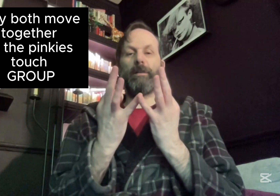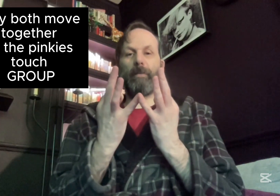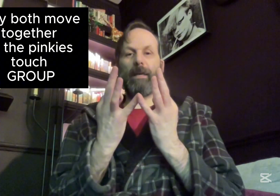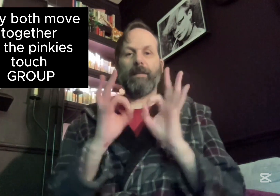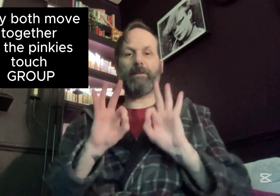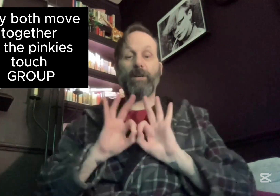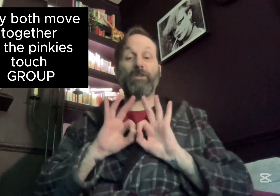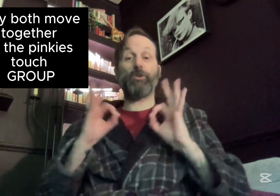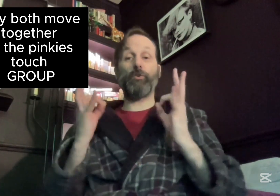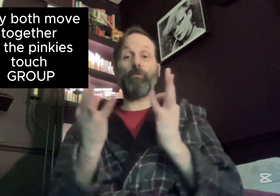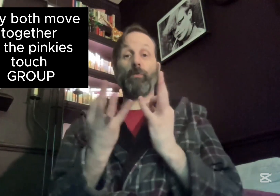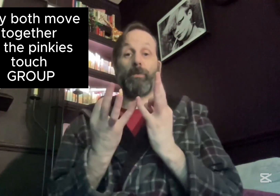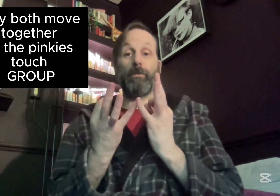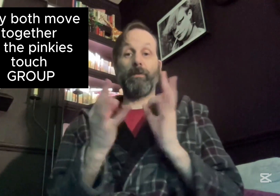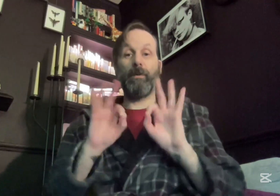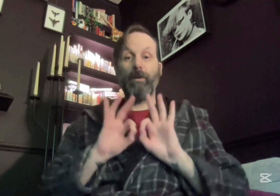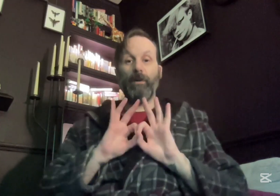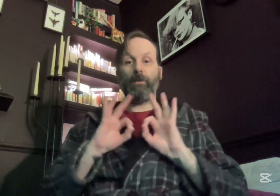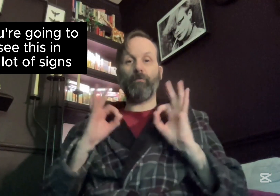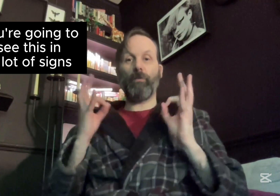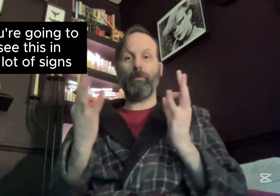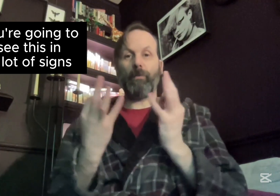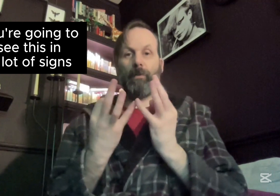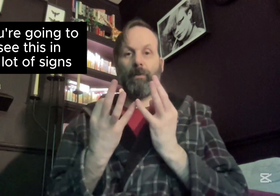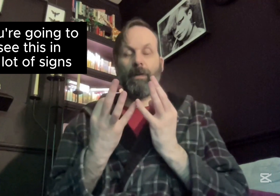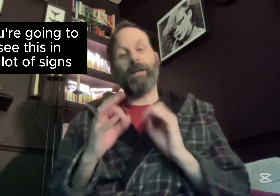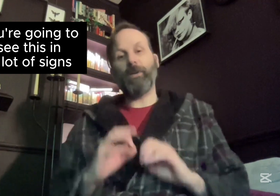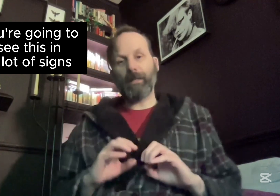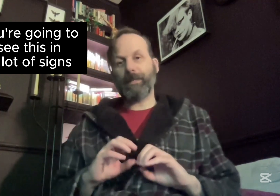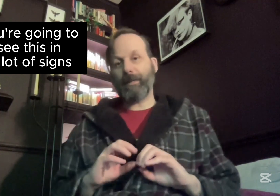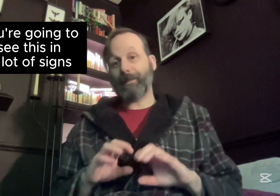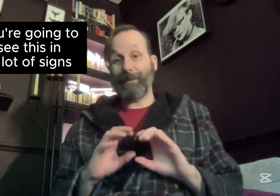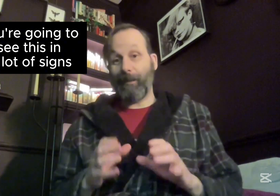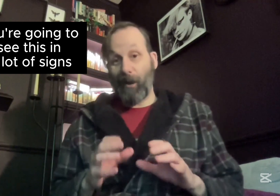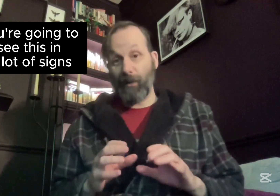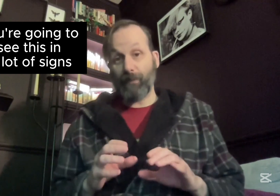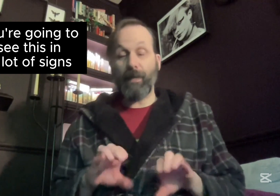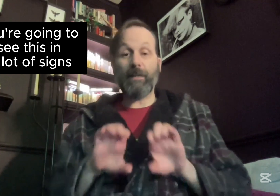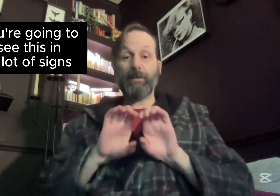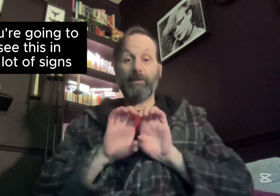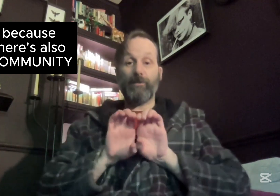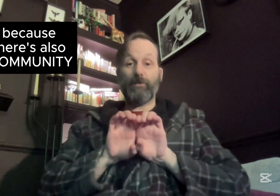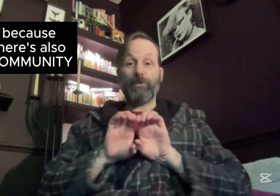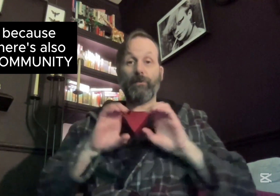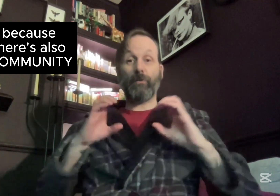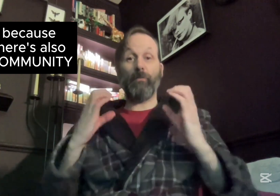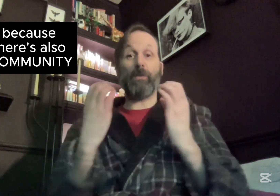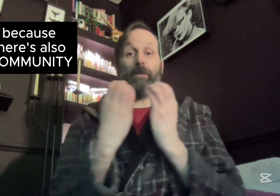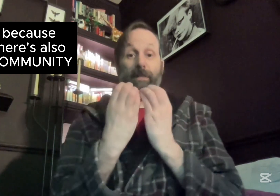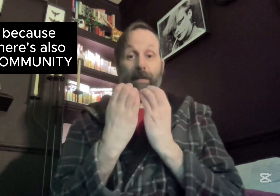the pinkies touch. Group, group. You're going to see this in a lot of signs because there's also community,